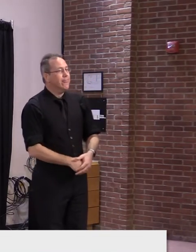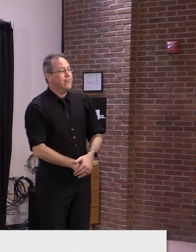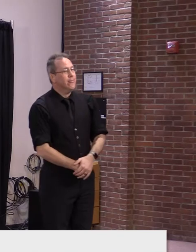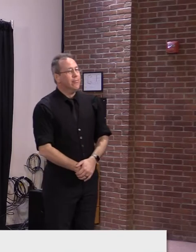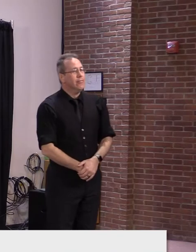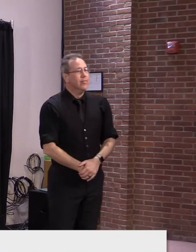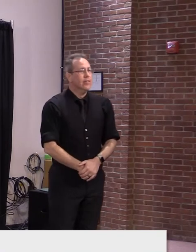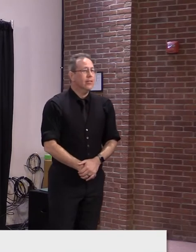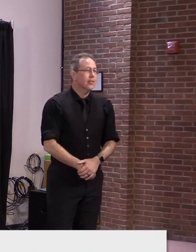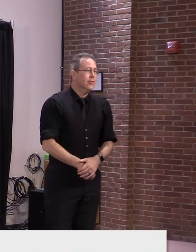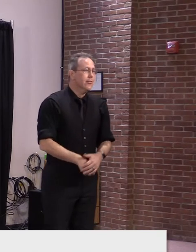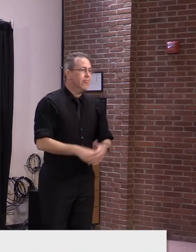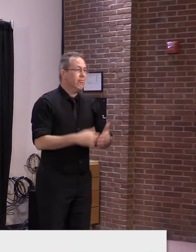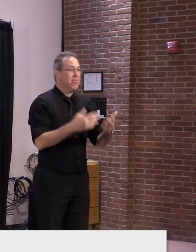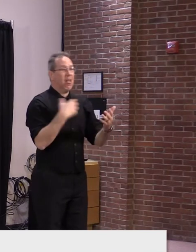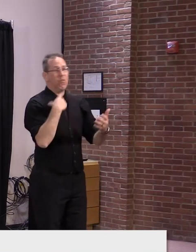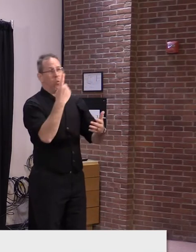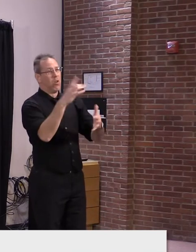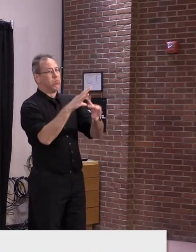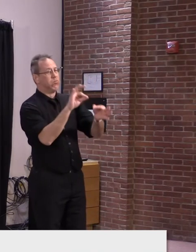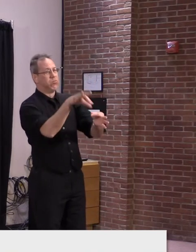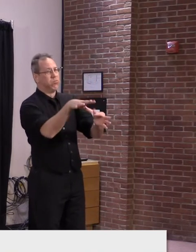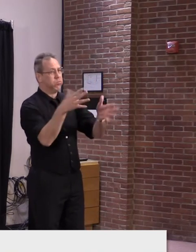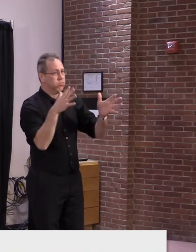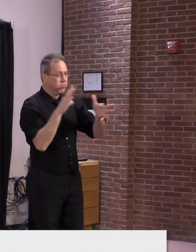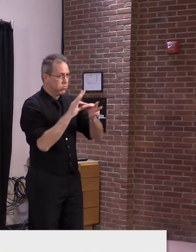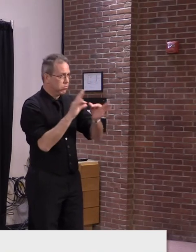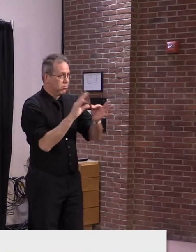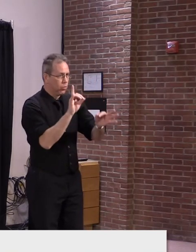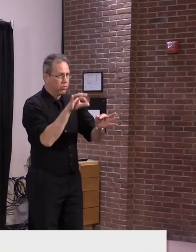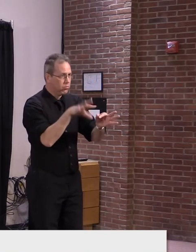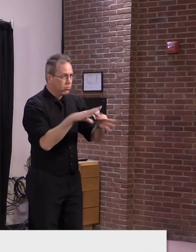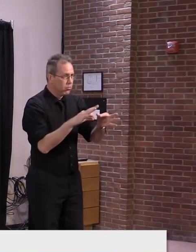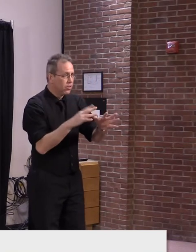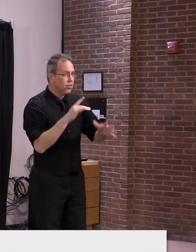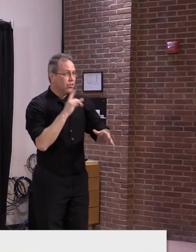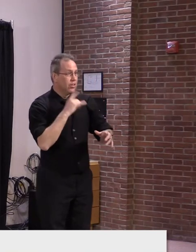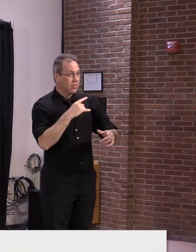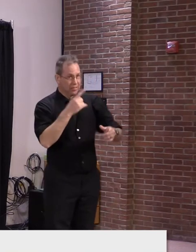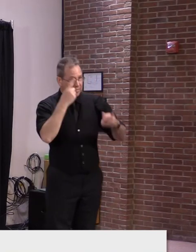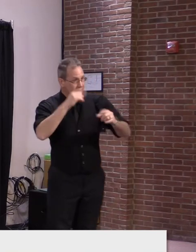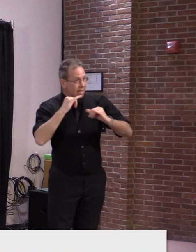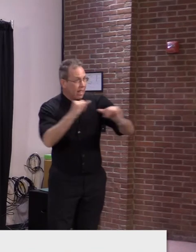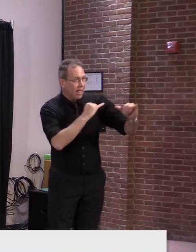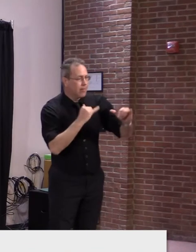My only comment is I have not heard what you've heard. So,